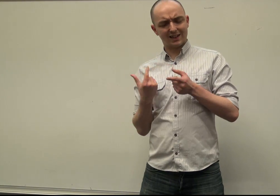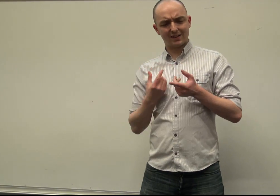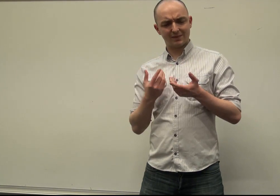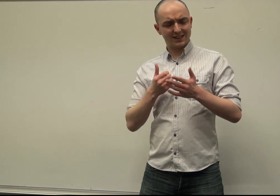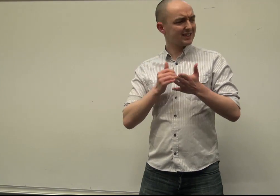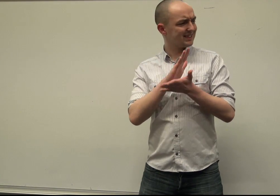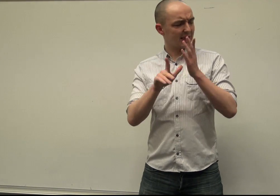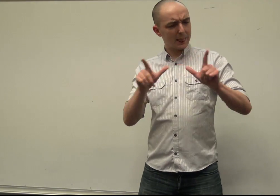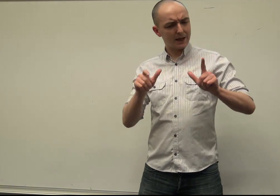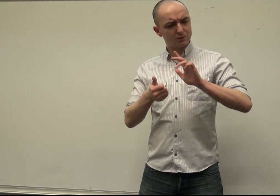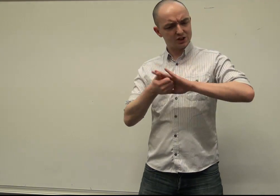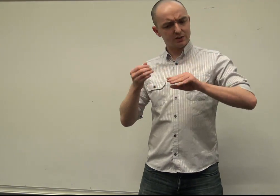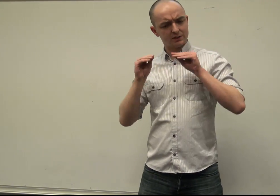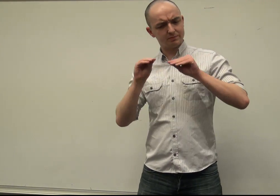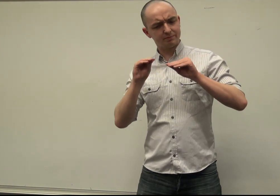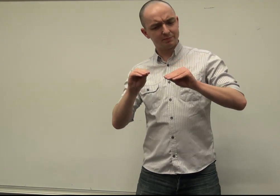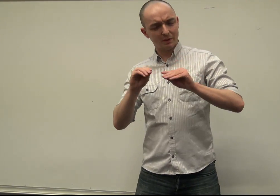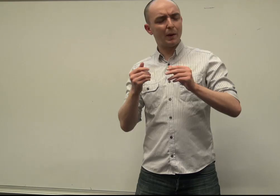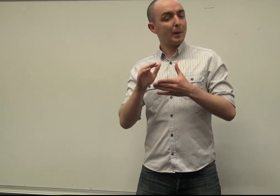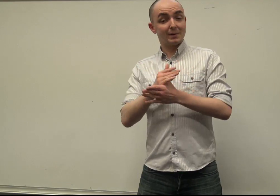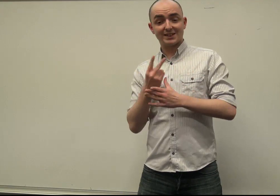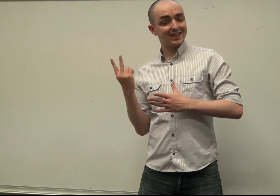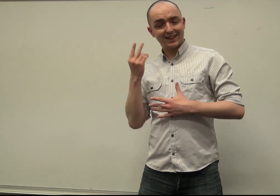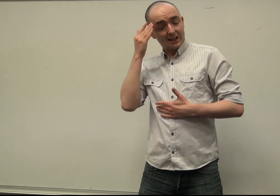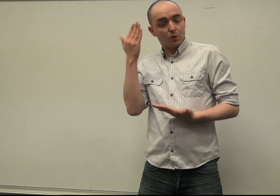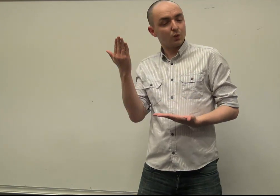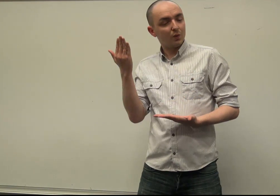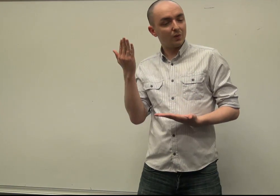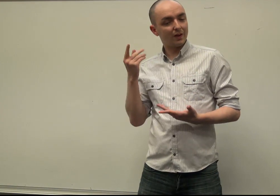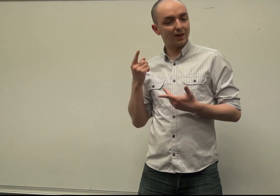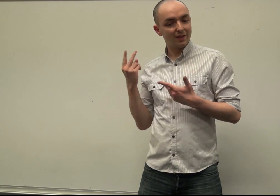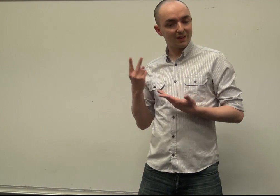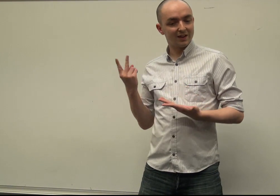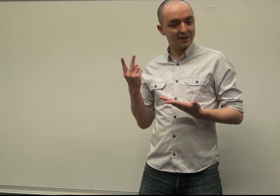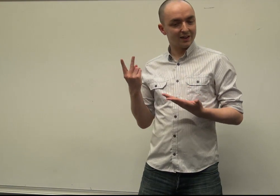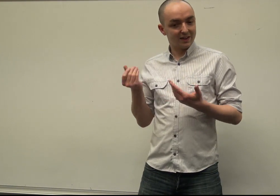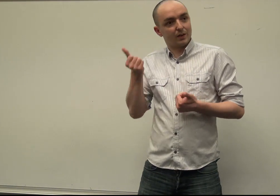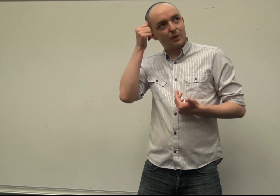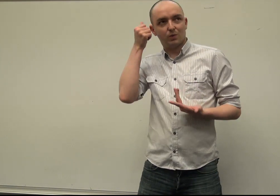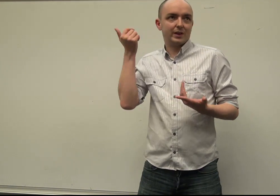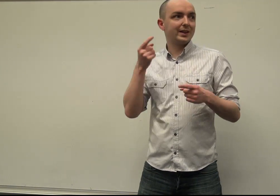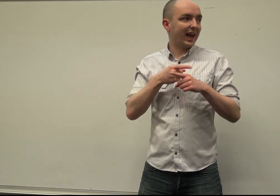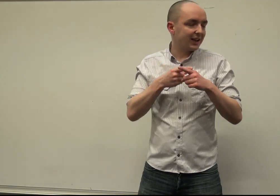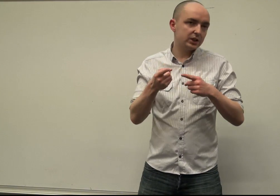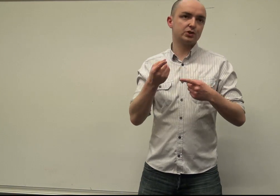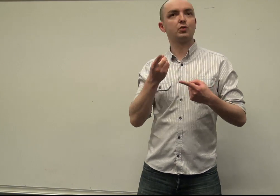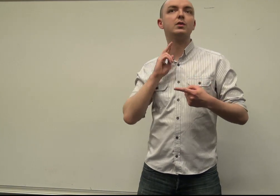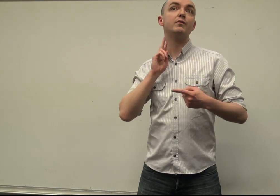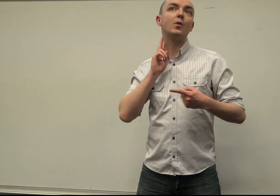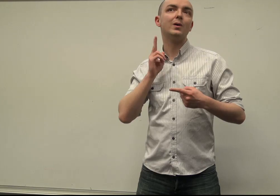against that. And I was wondering about the language role models that those deaf babies would have in